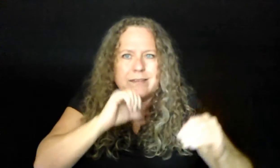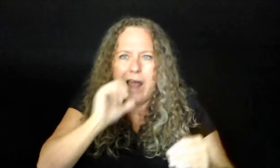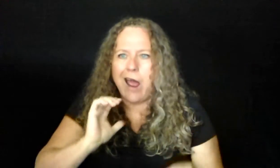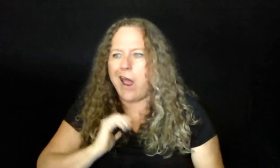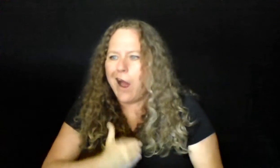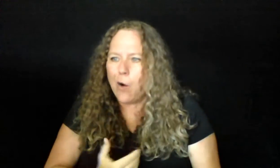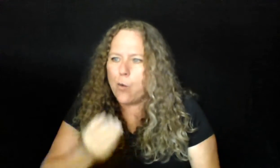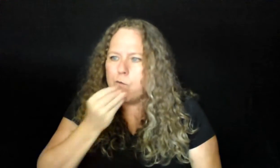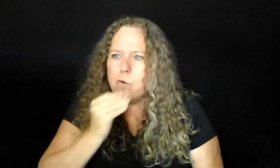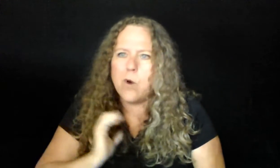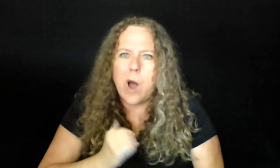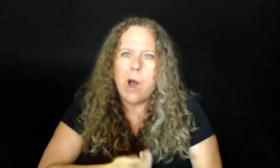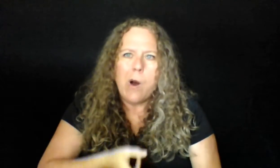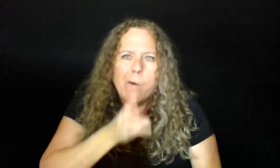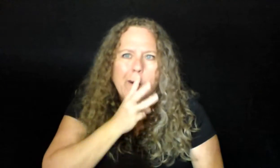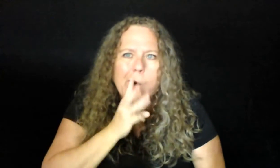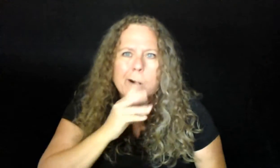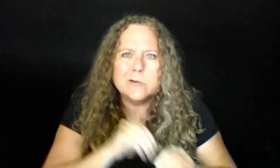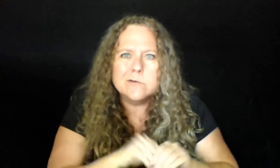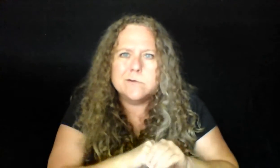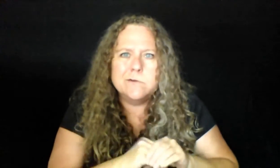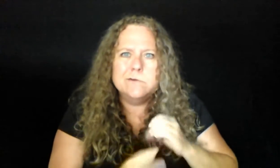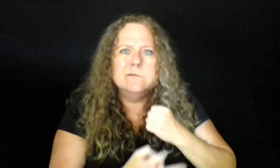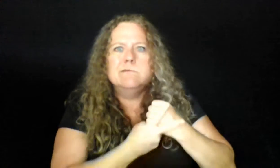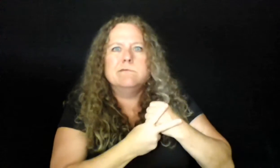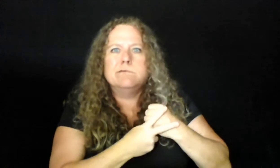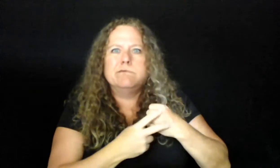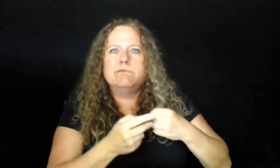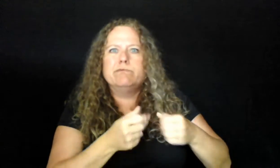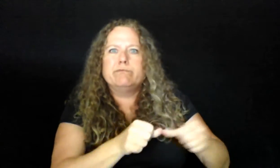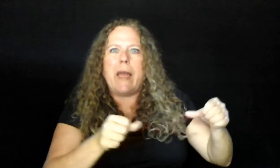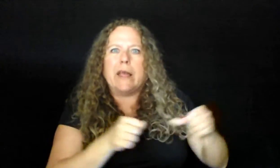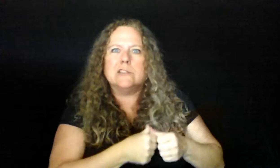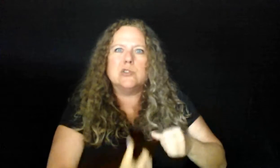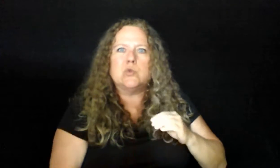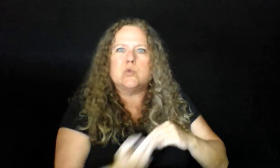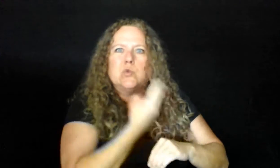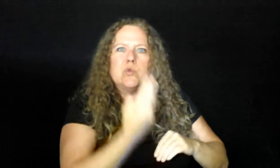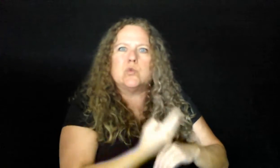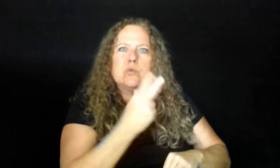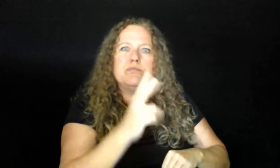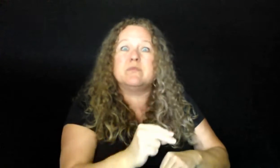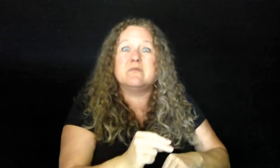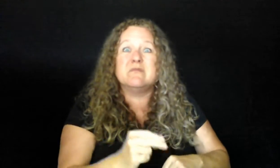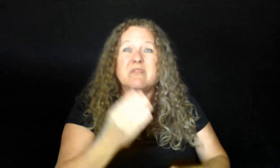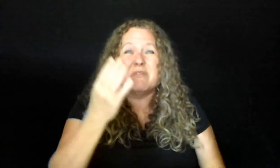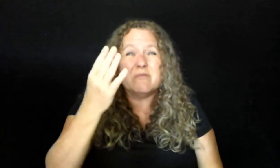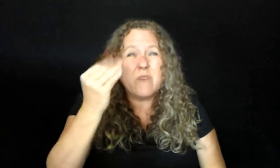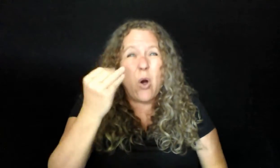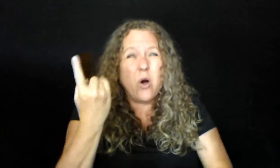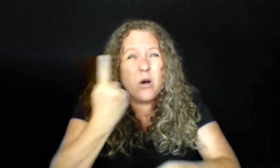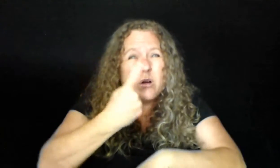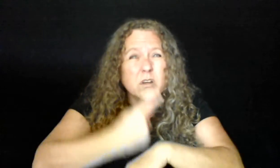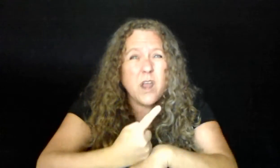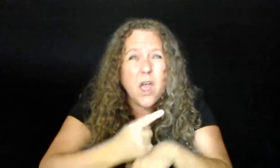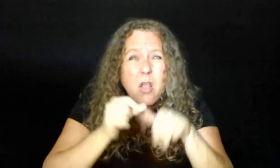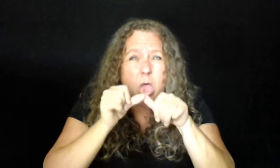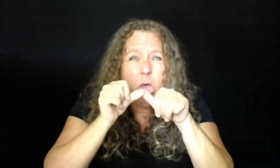the space up with food and water and provisions. So 14 days go by and no one has had a thing to eat because there's no food on the ship.